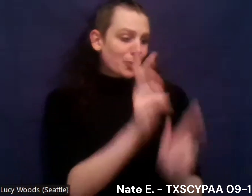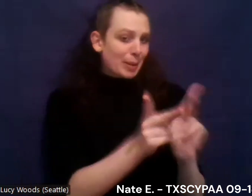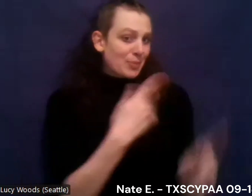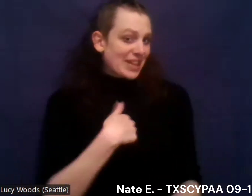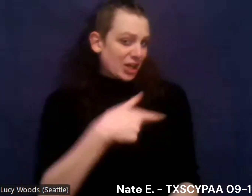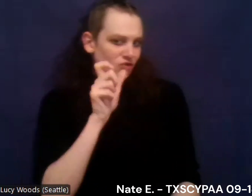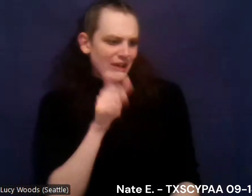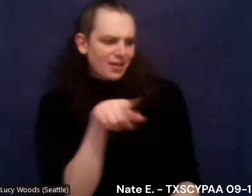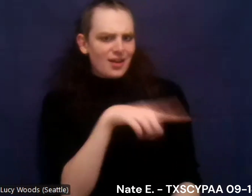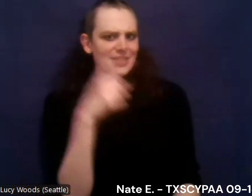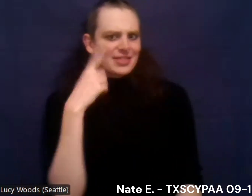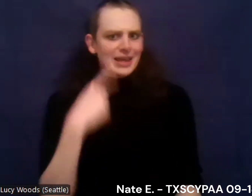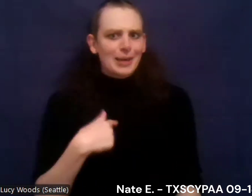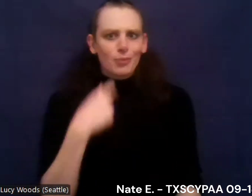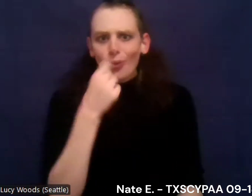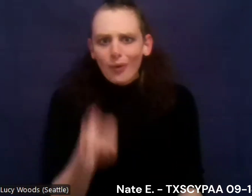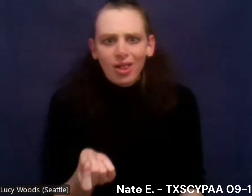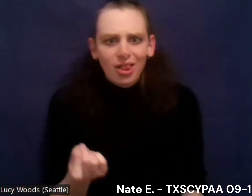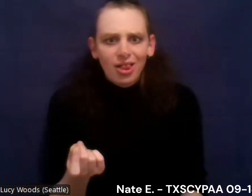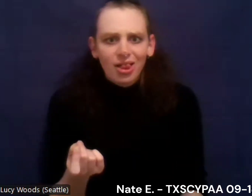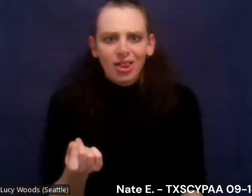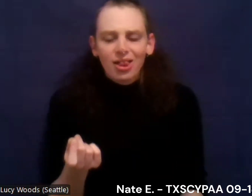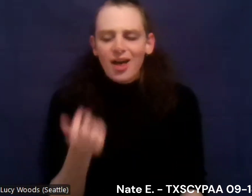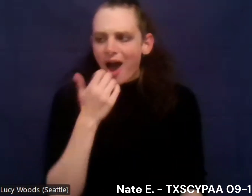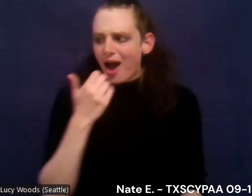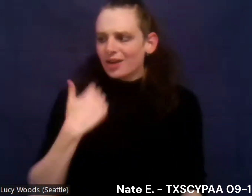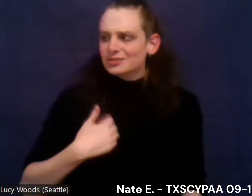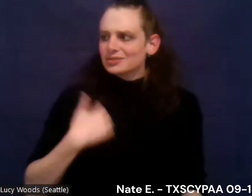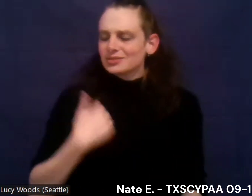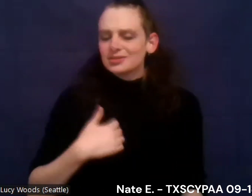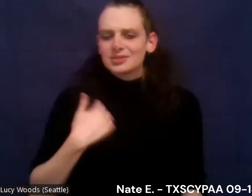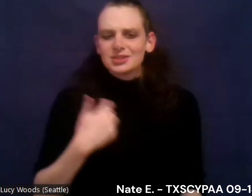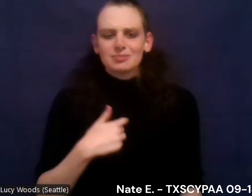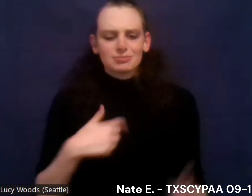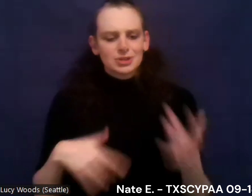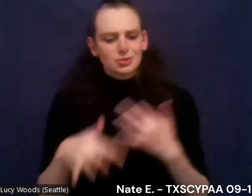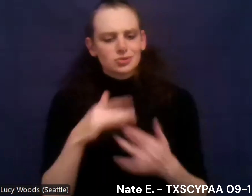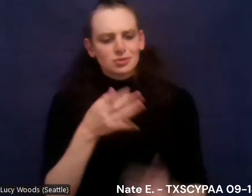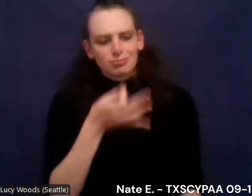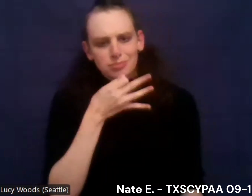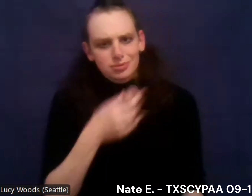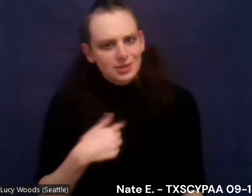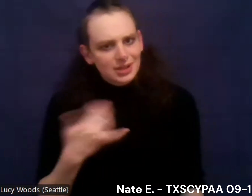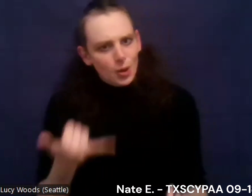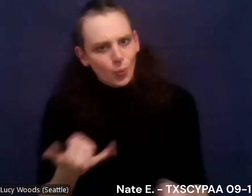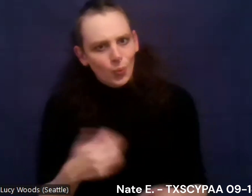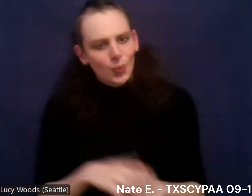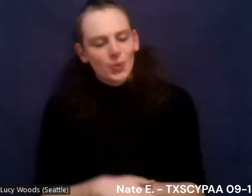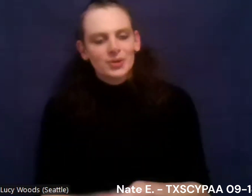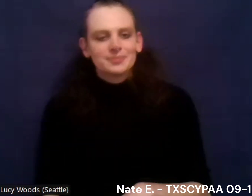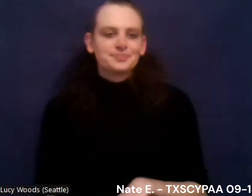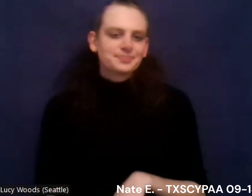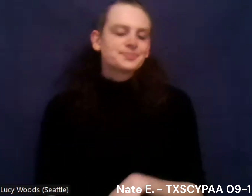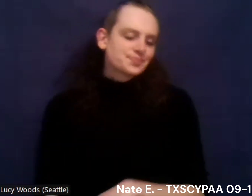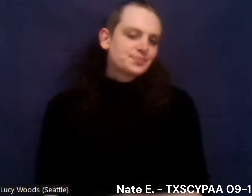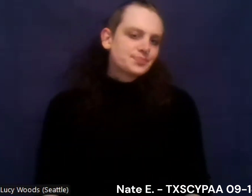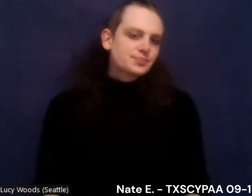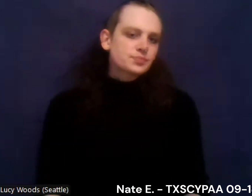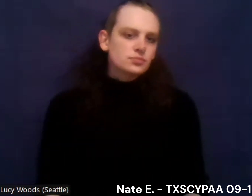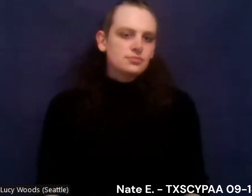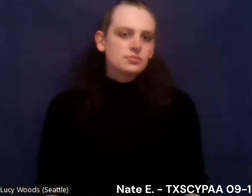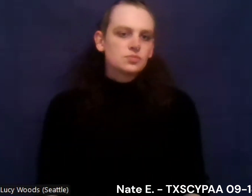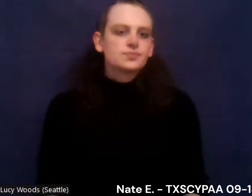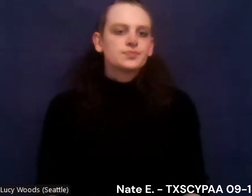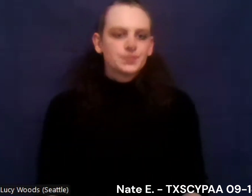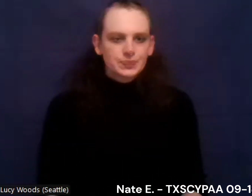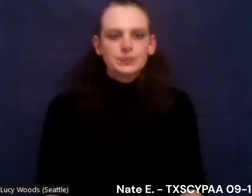so it got me some of that social just like interaction that I've been craving so badly. And so yeah,